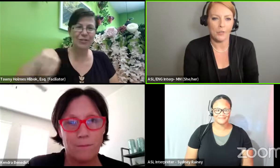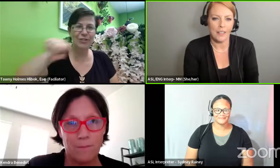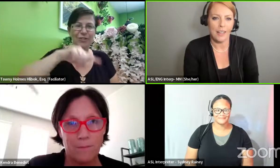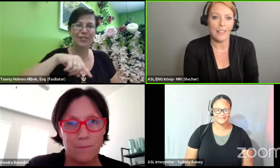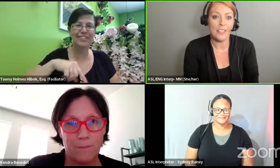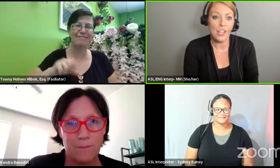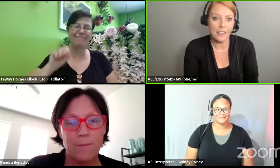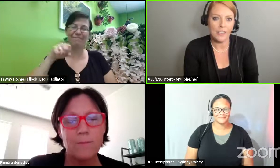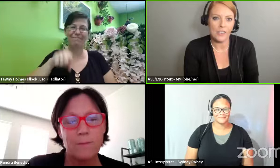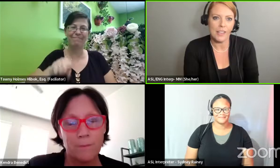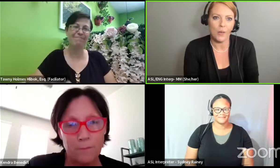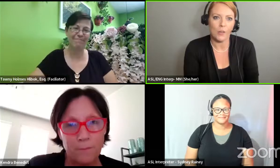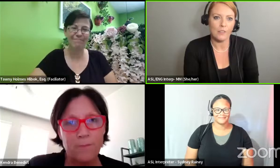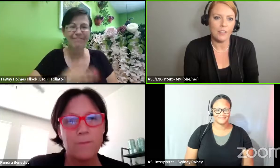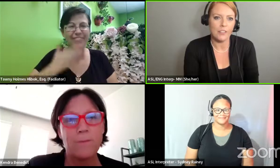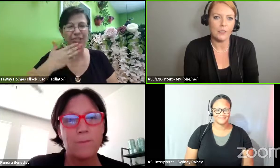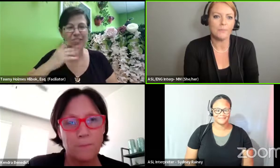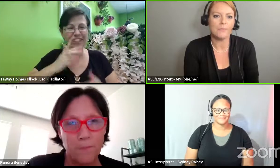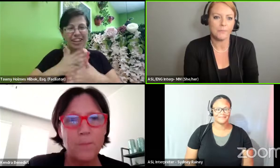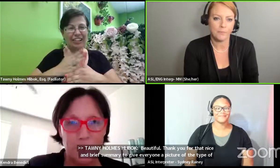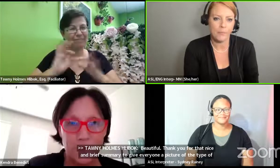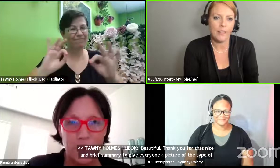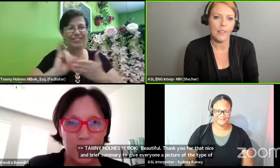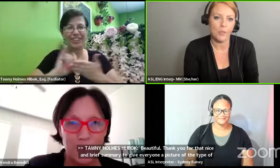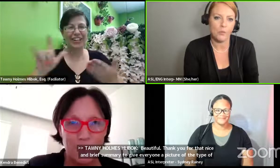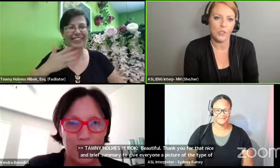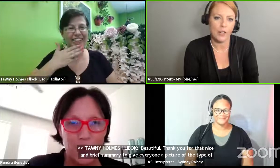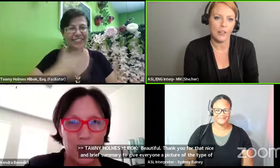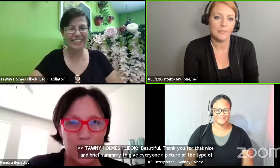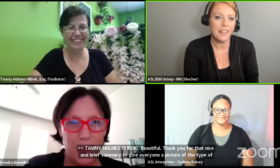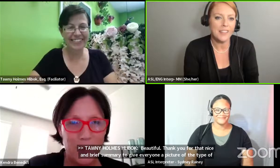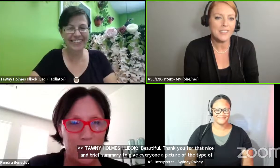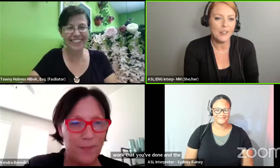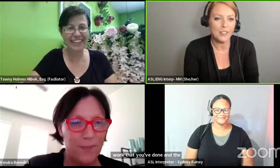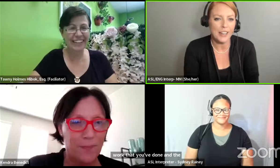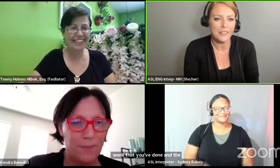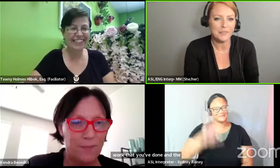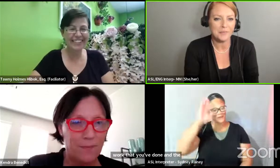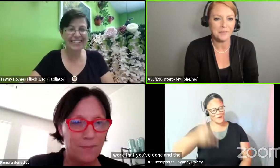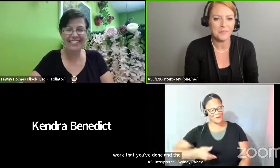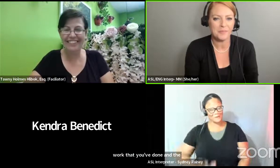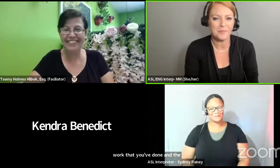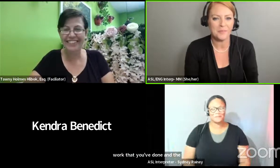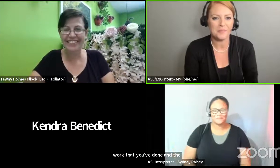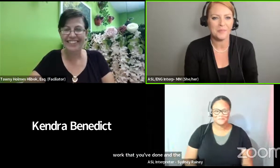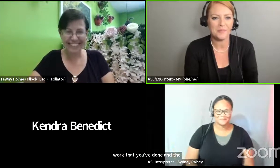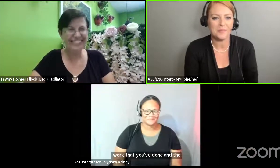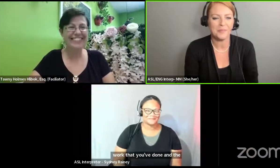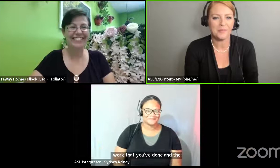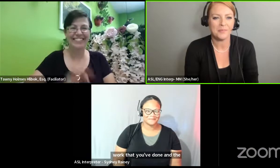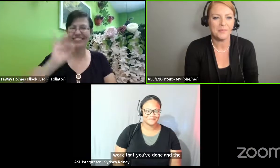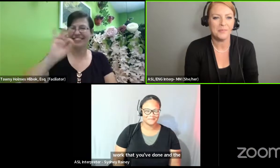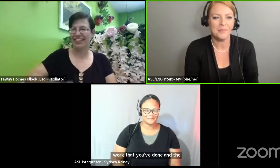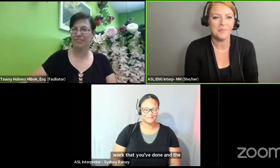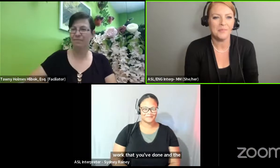that you've done and the challenges that were in front of you. Thank you for sharing. That's all for now.